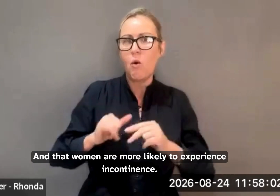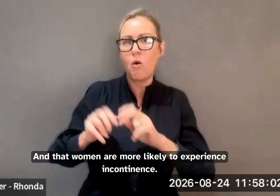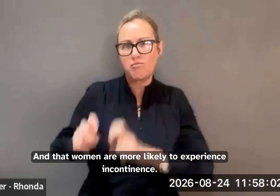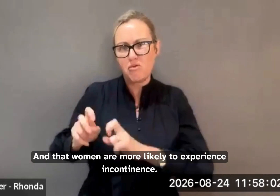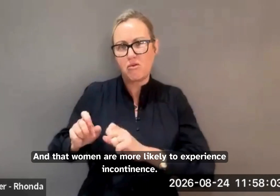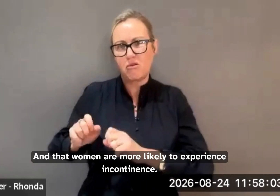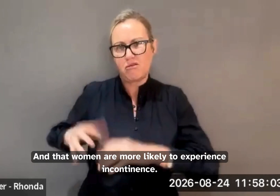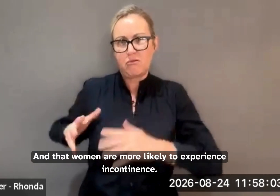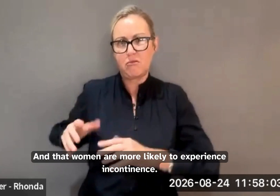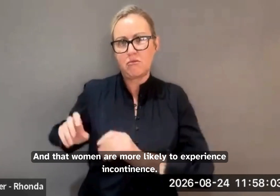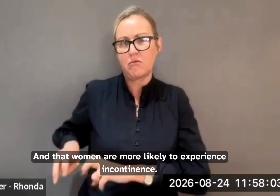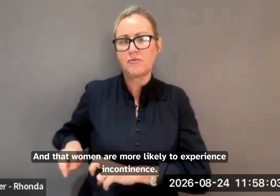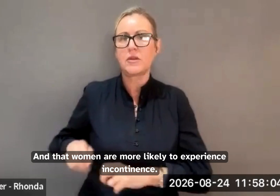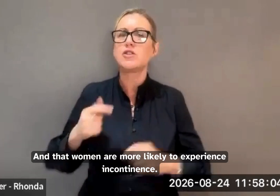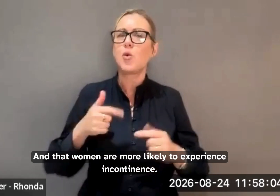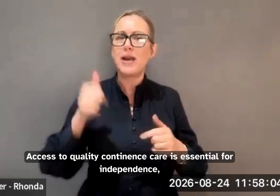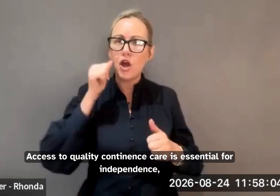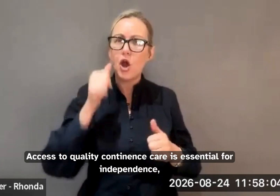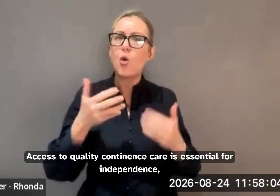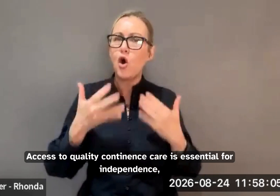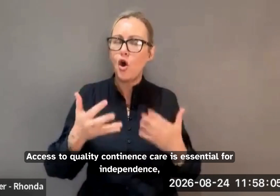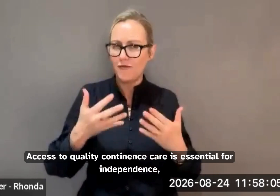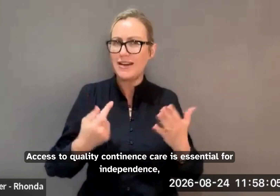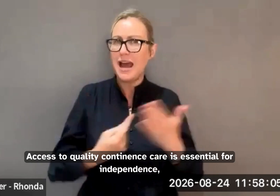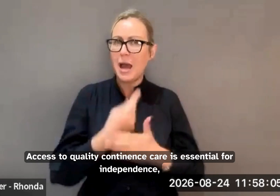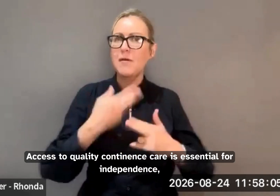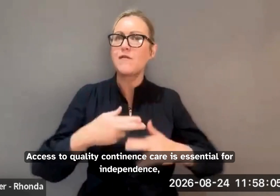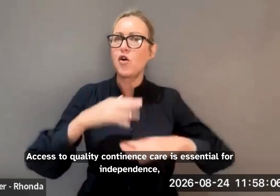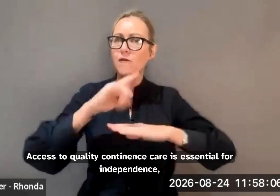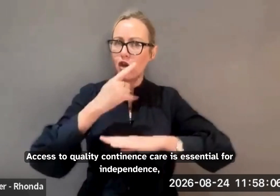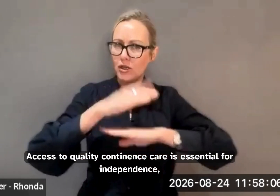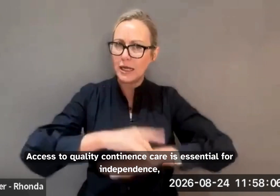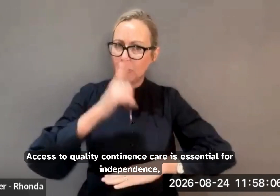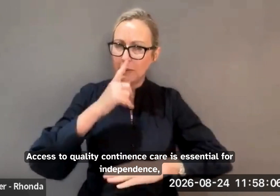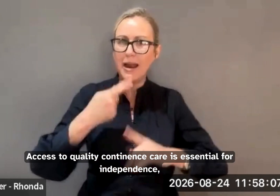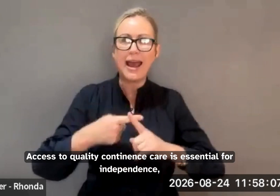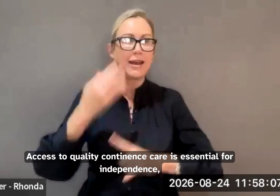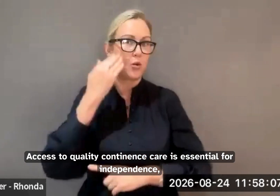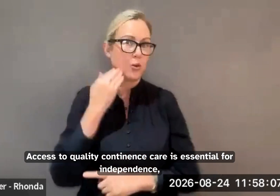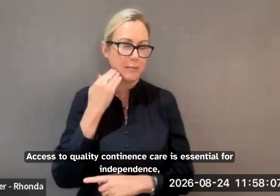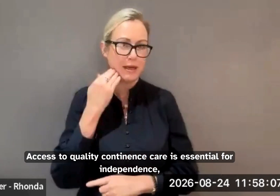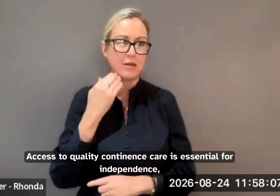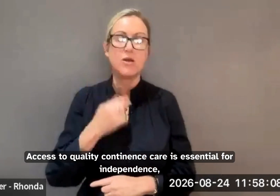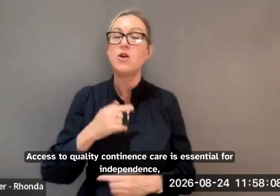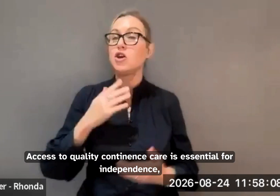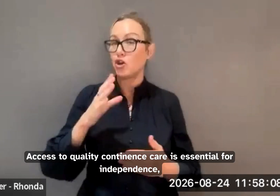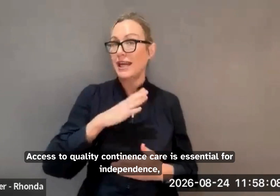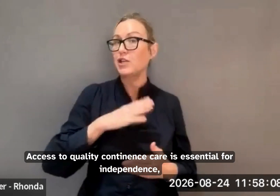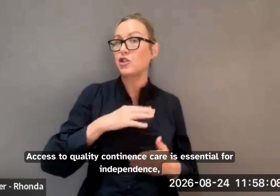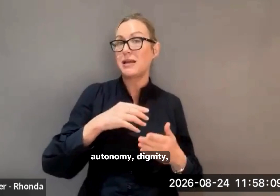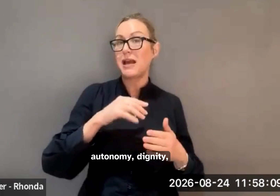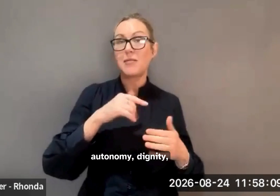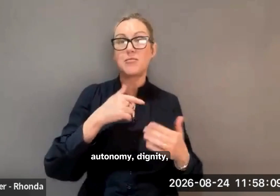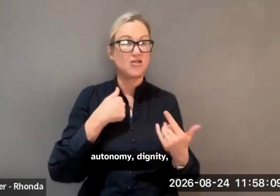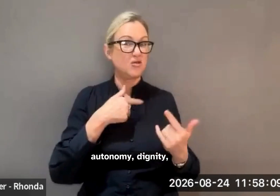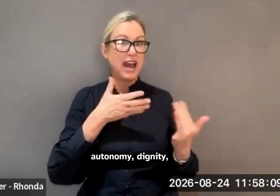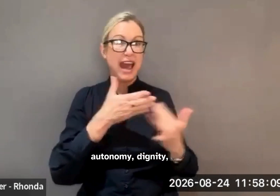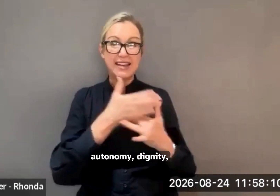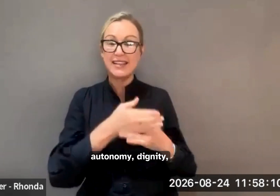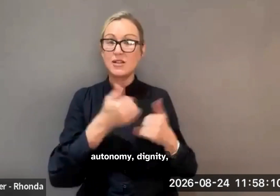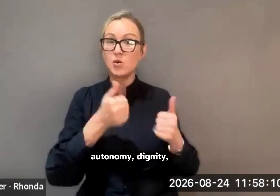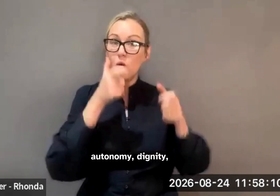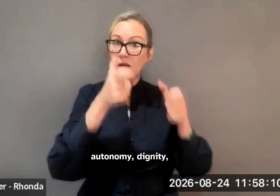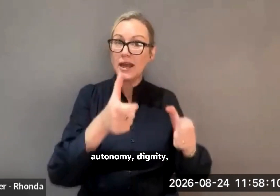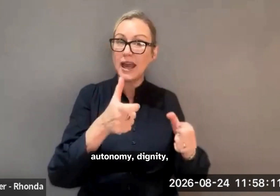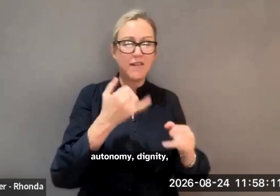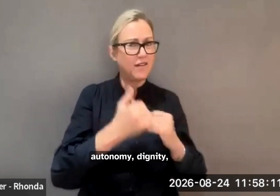to experience incontinence. Access to quality continence care is essential for independence,